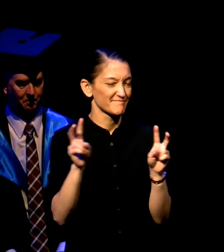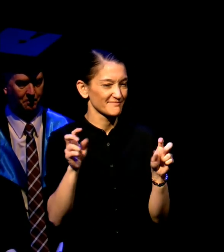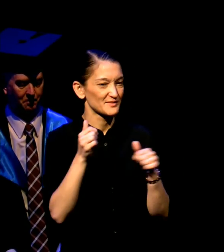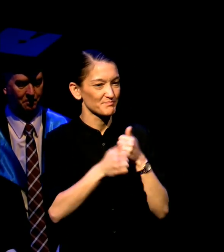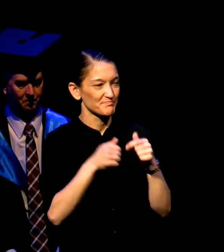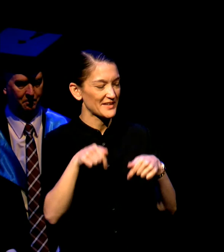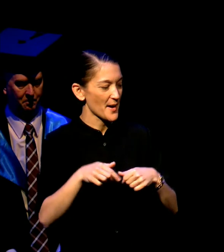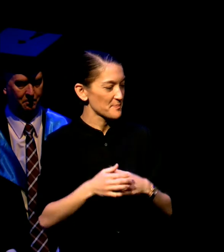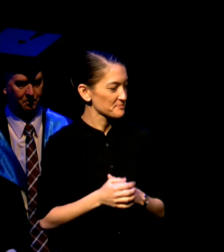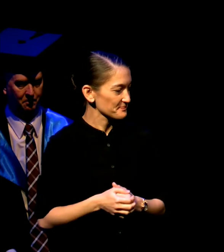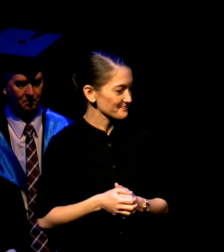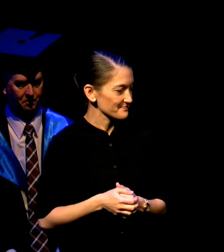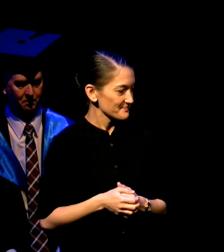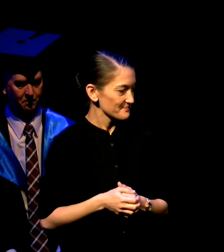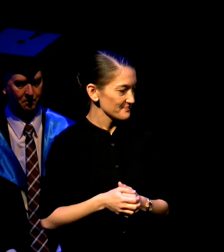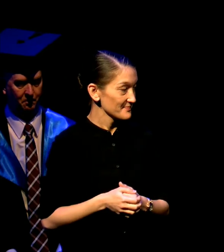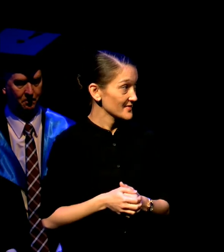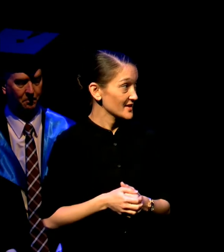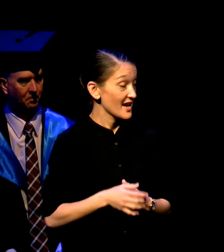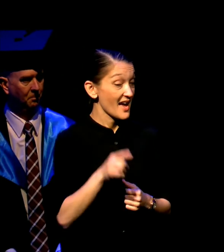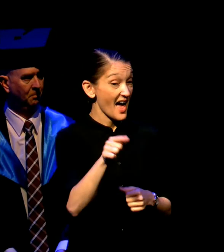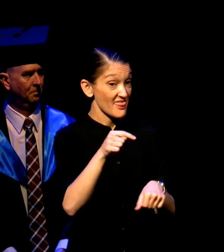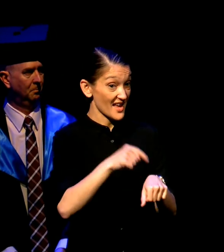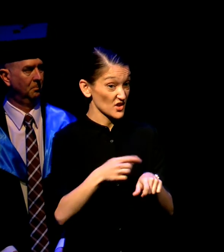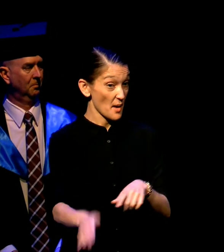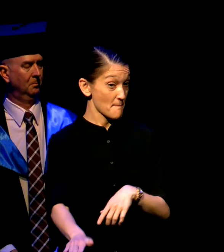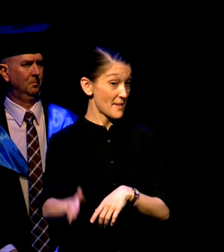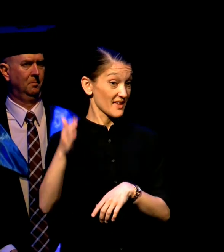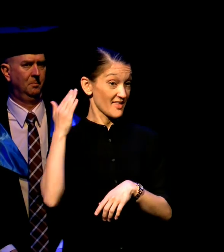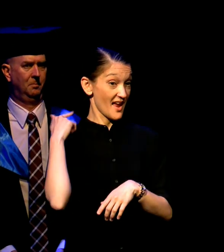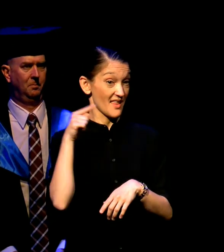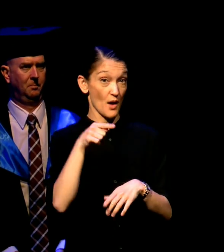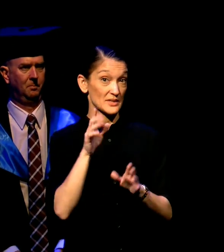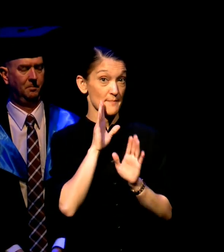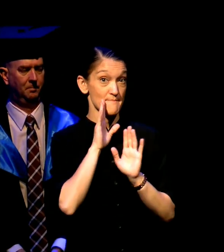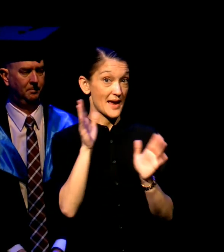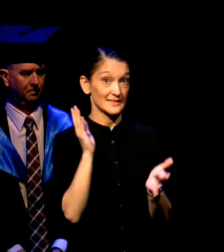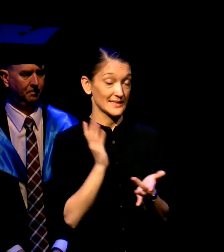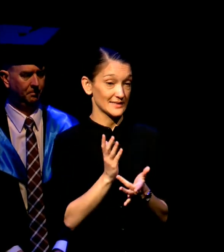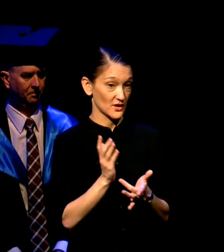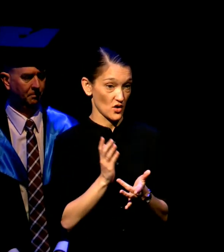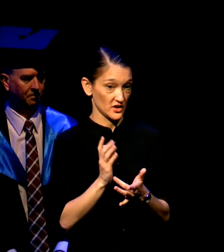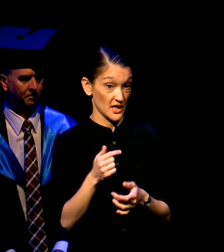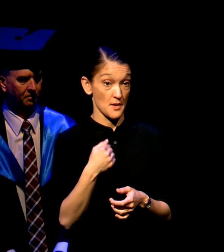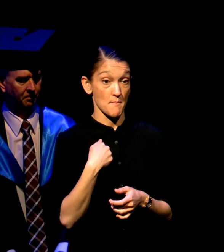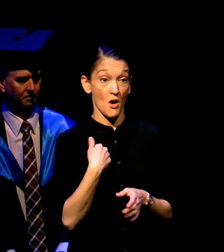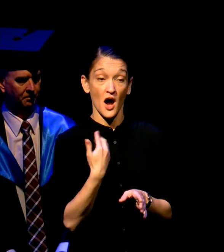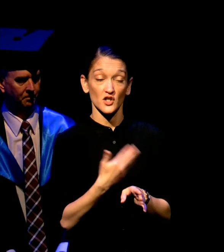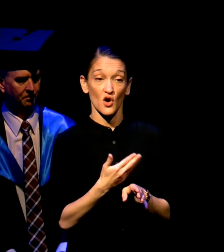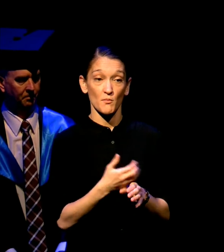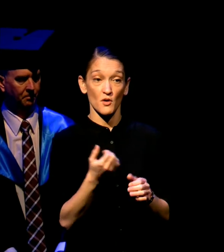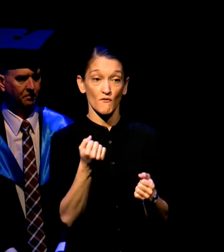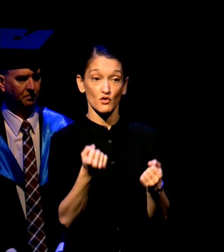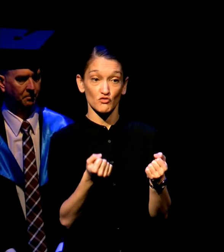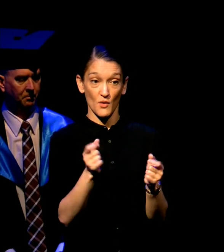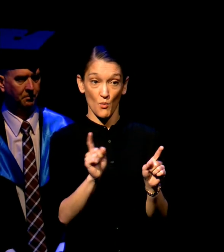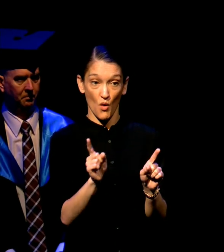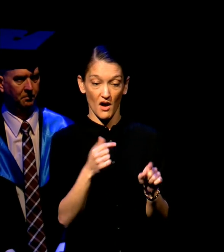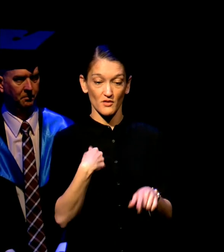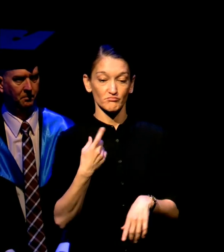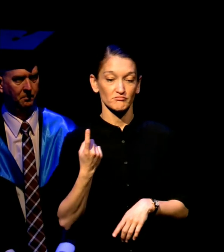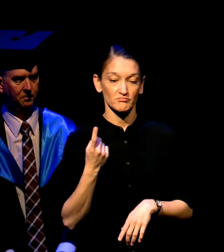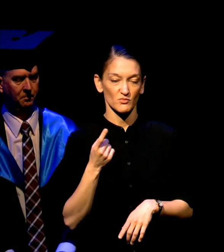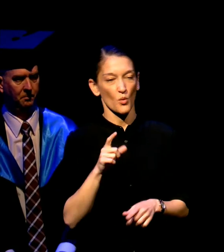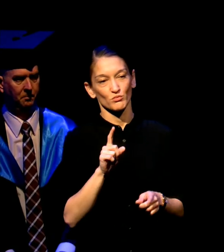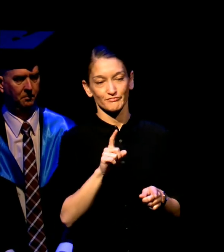Now, this was a marvel in the modern day. My job as a tram conductor was to walk up and